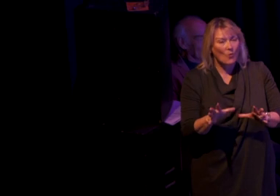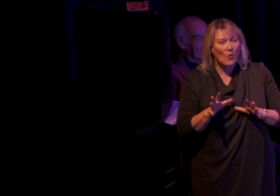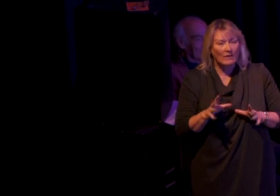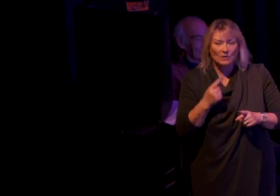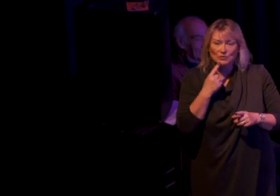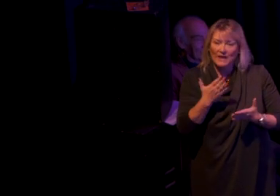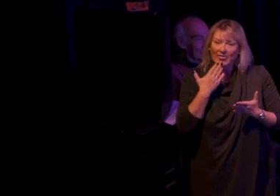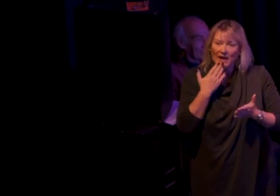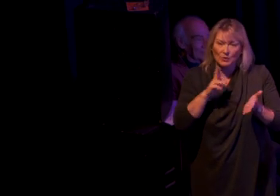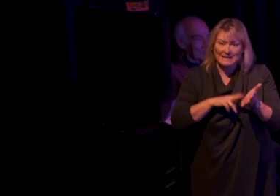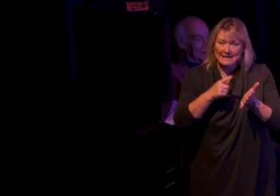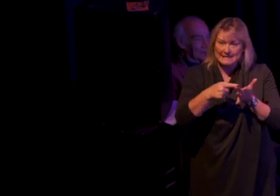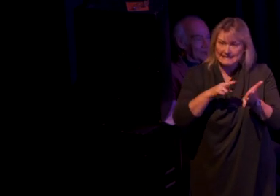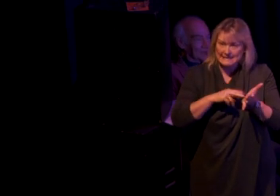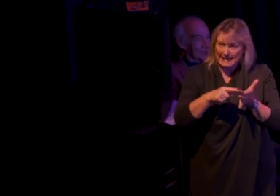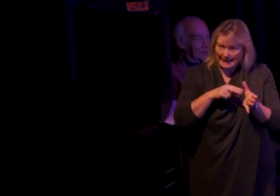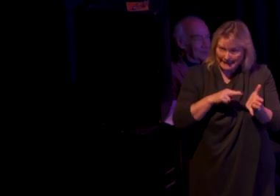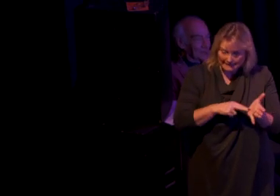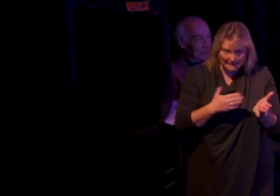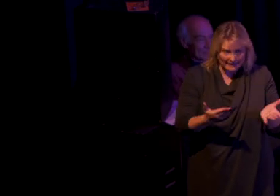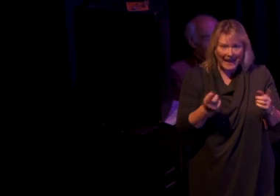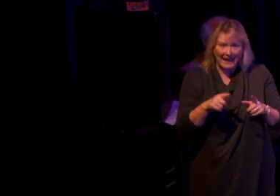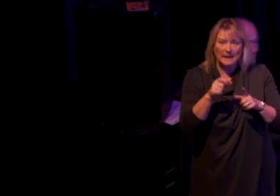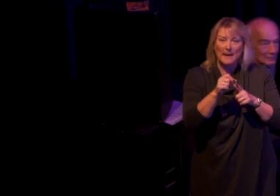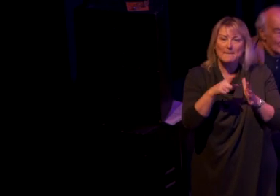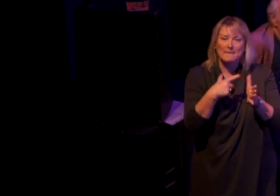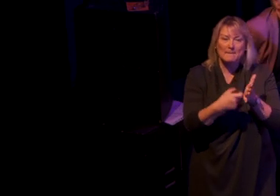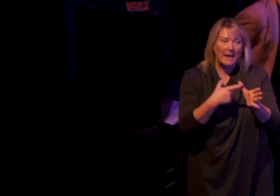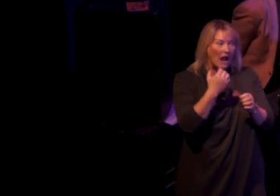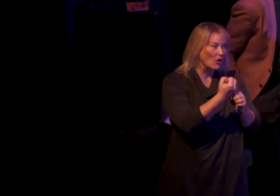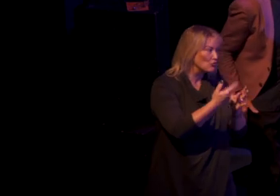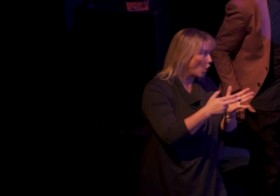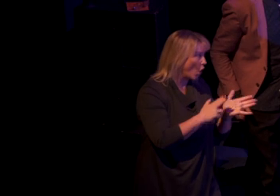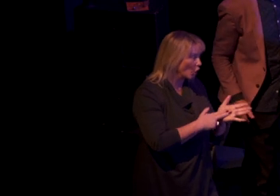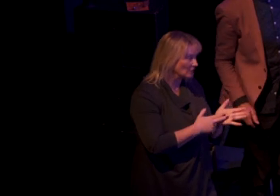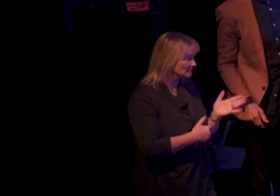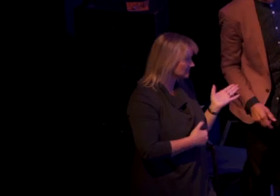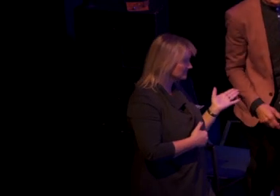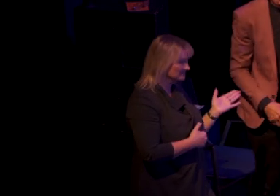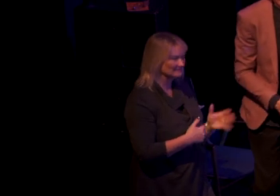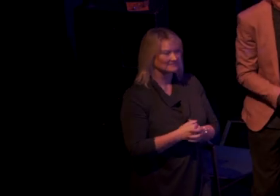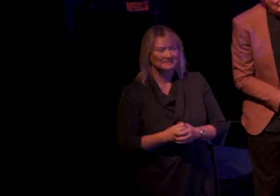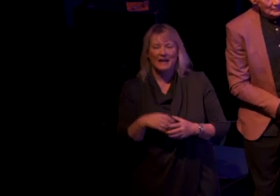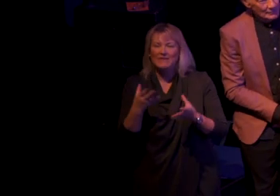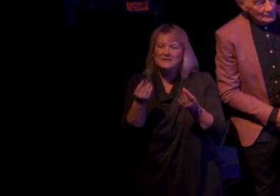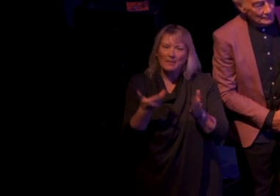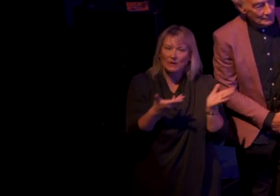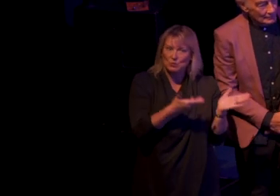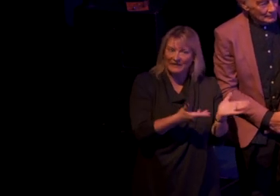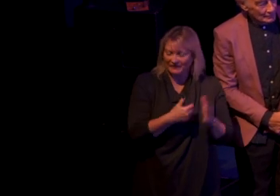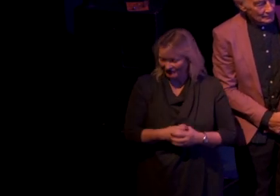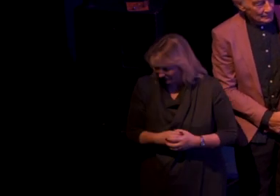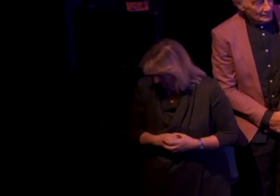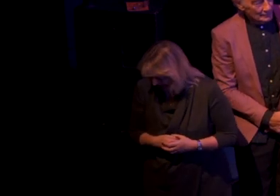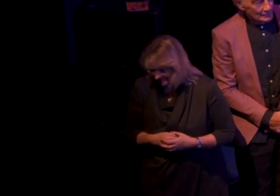thank Ninian and his wonderful team at Paragon by giving a memento to him. This